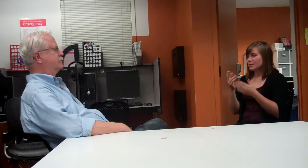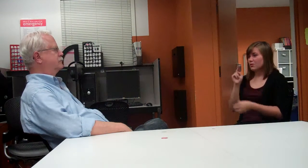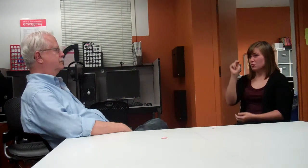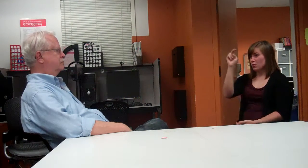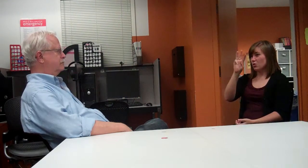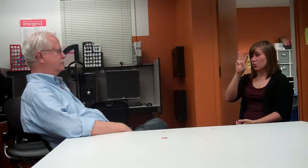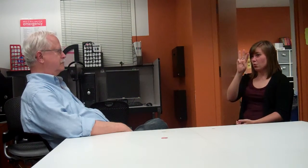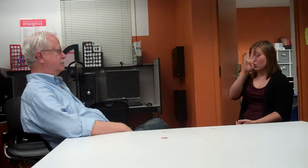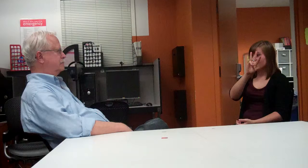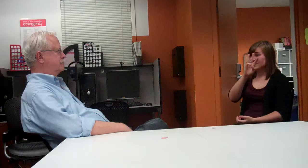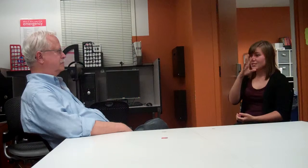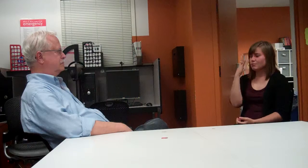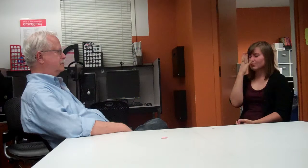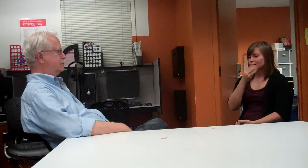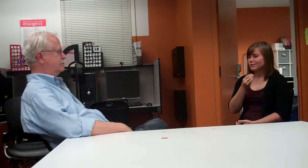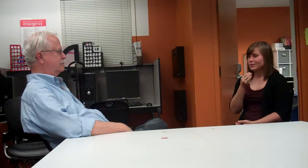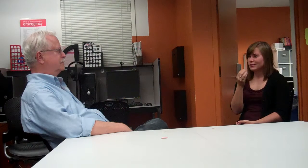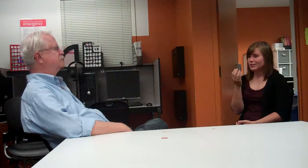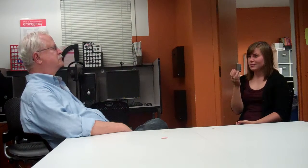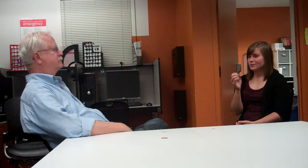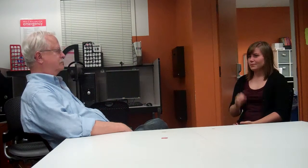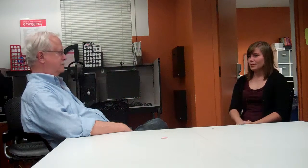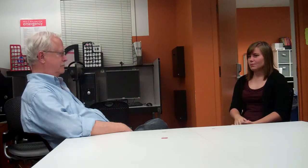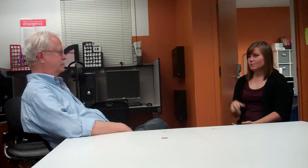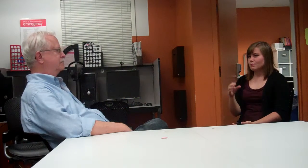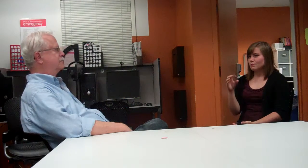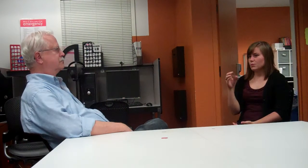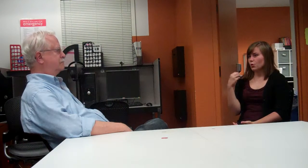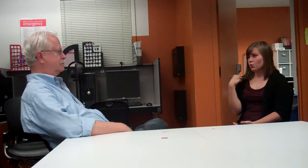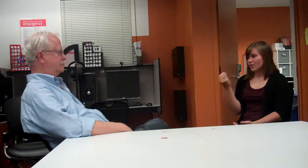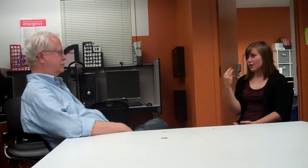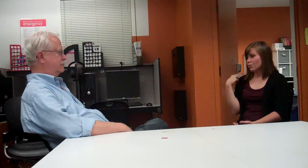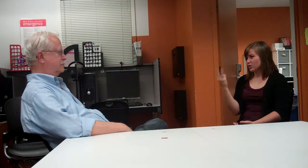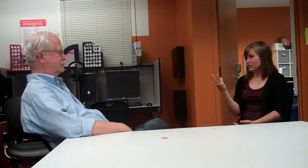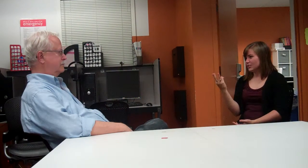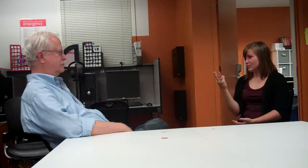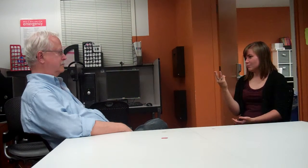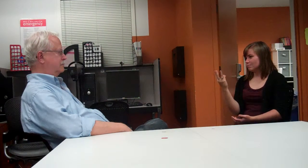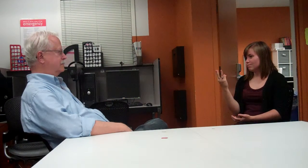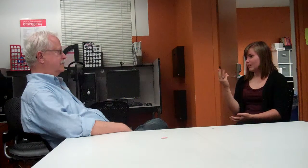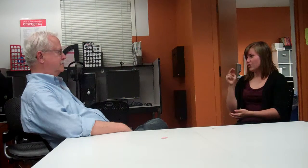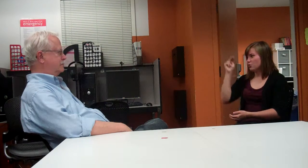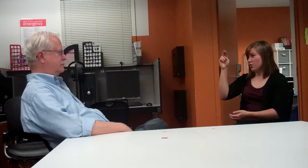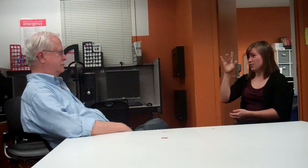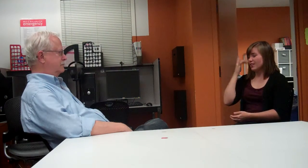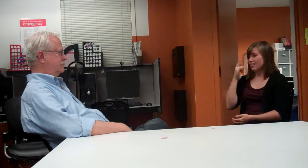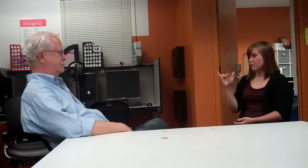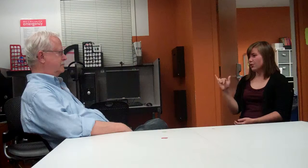like Oregon and Washington. I've never been there, but I'd love to go visit in Northern California.